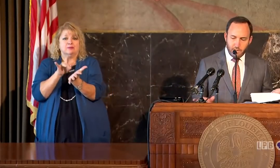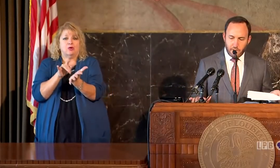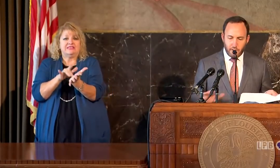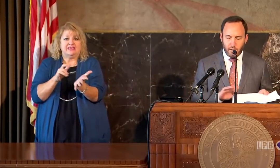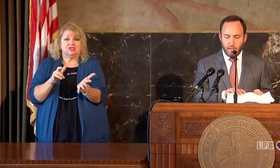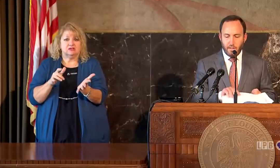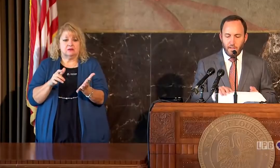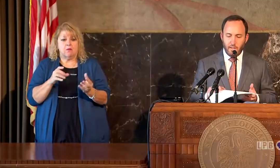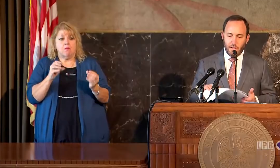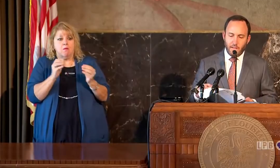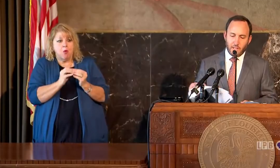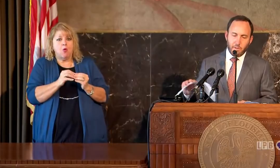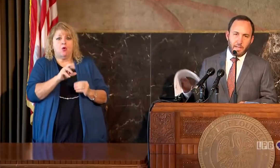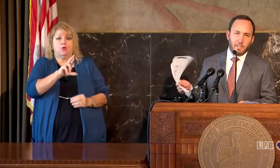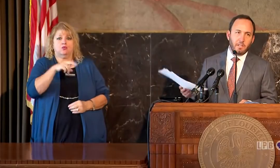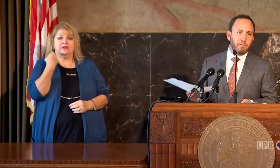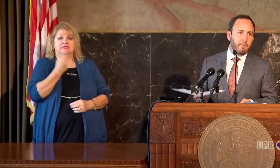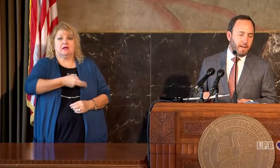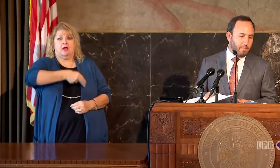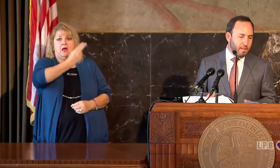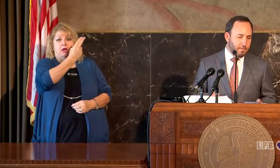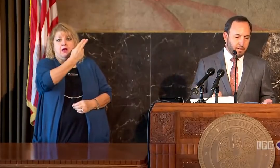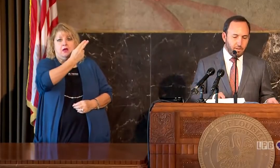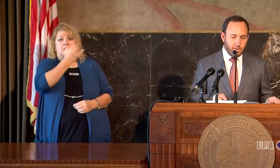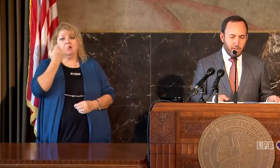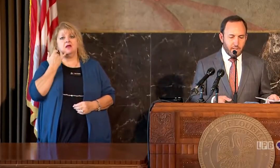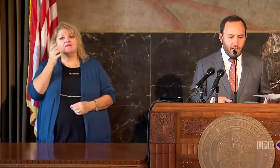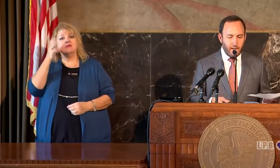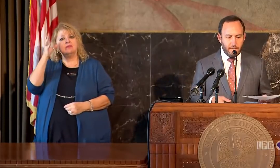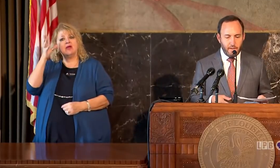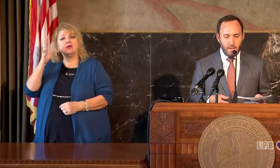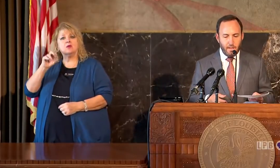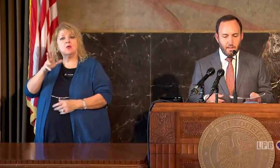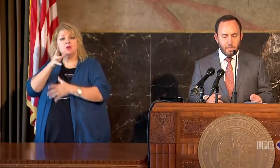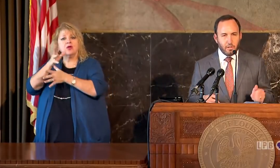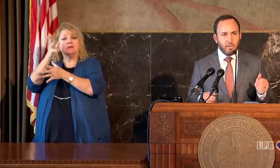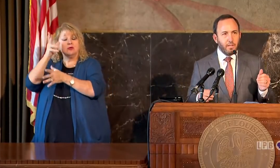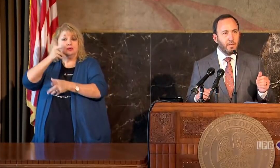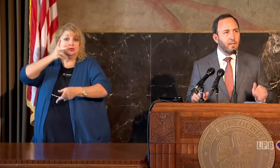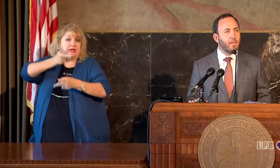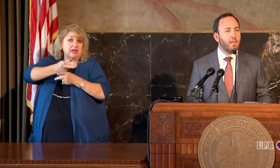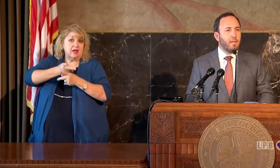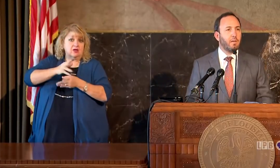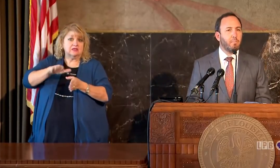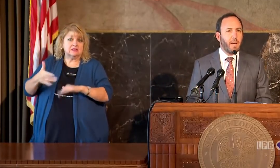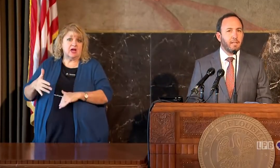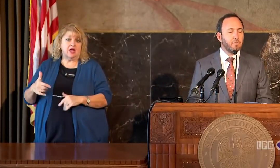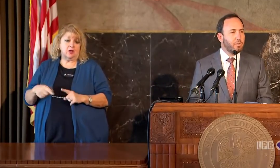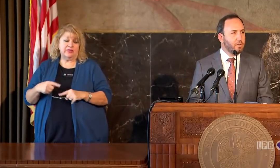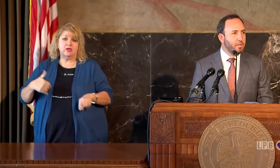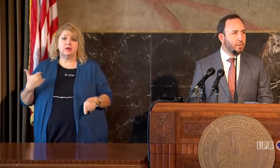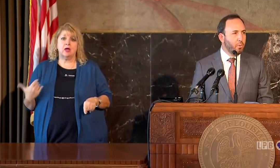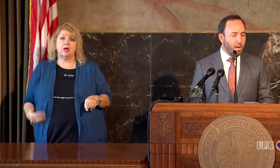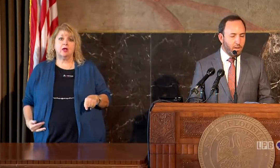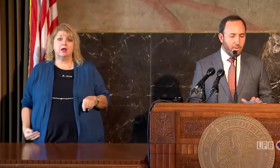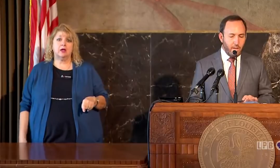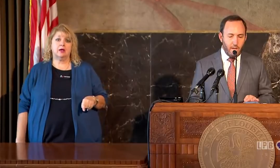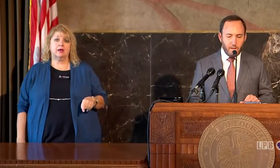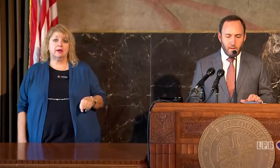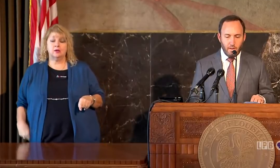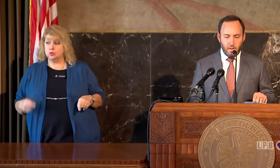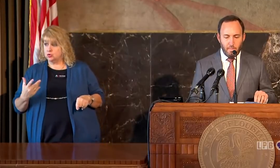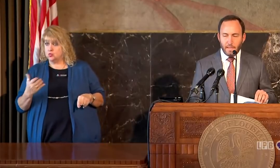If your concern is to protect children and families, if your concern is to have children back in school and doing